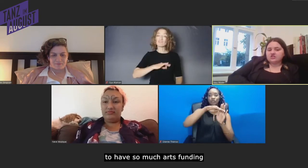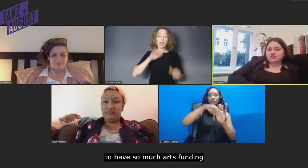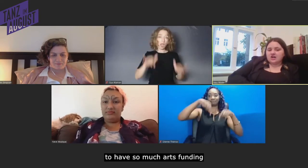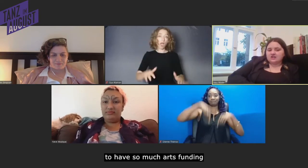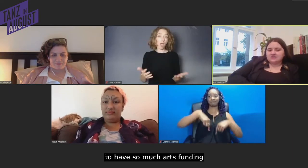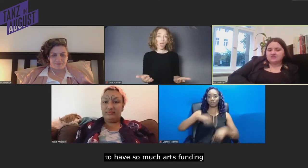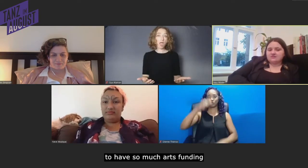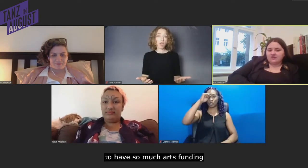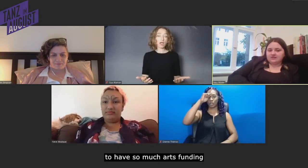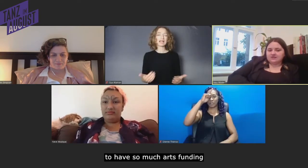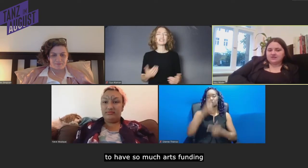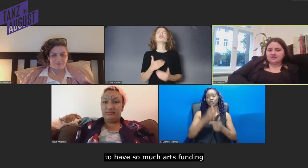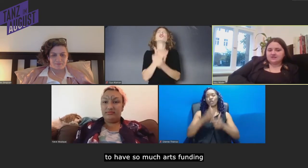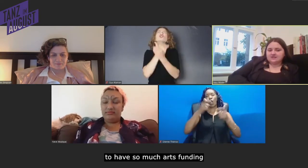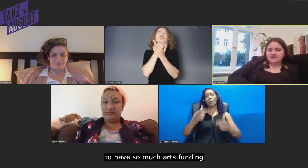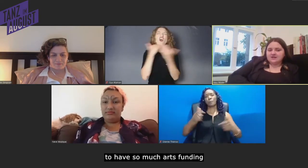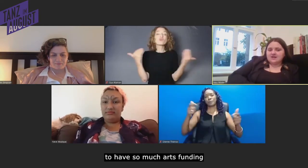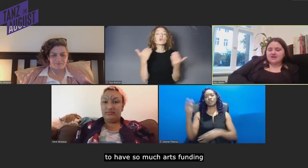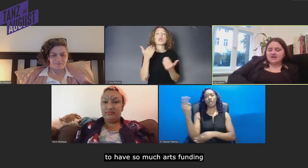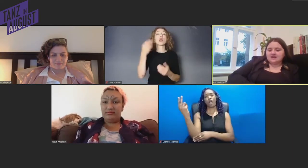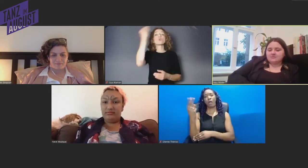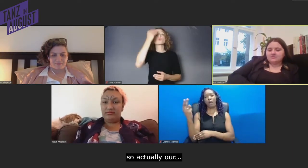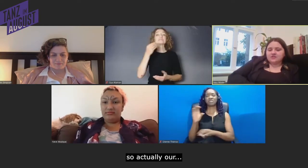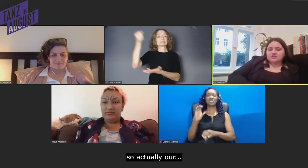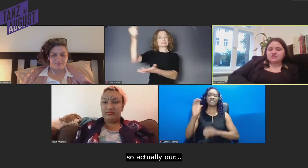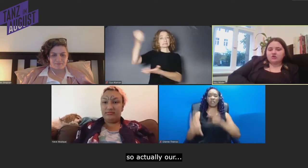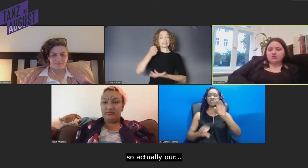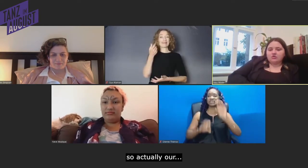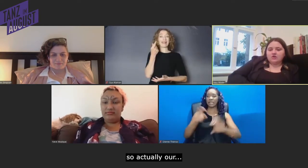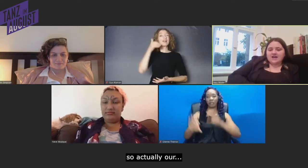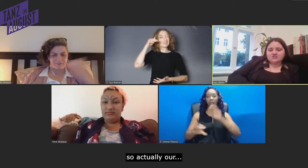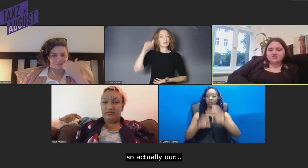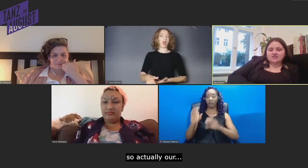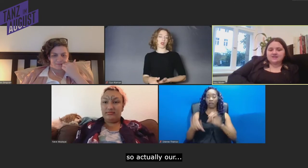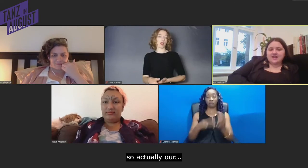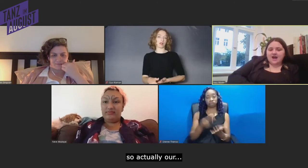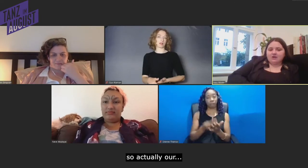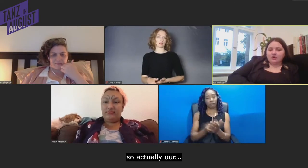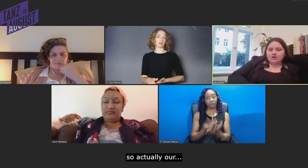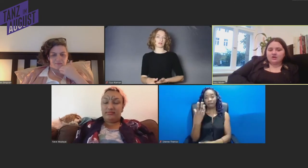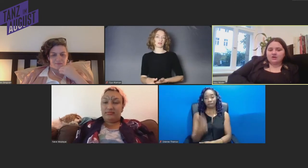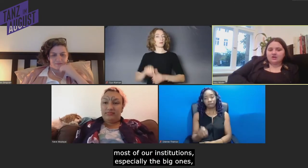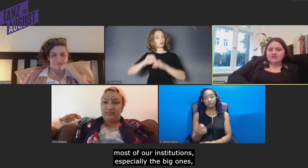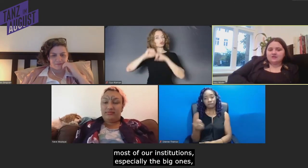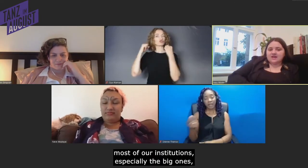much arts funding. So actually